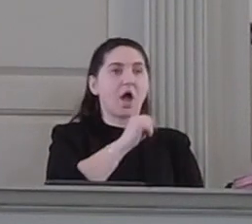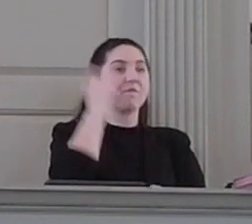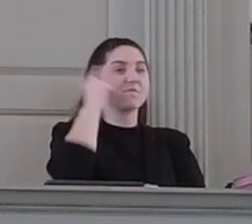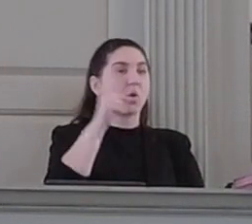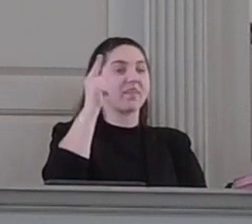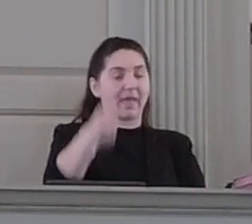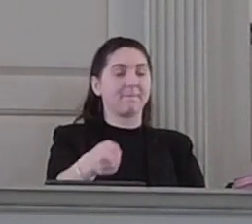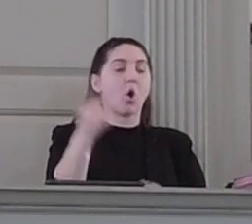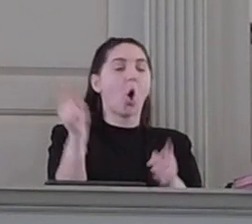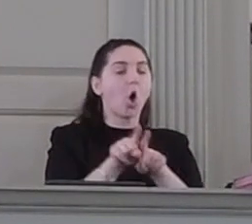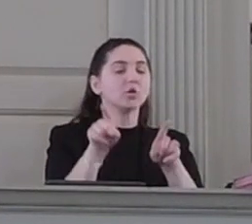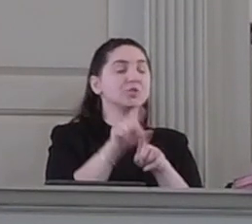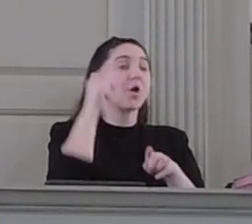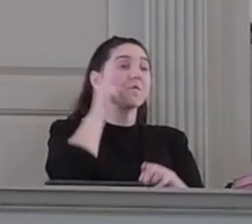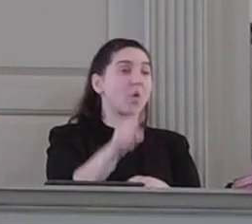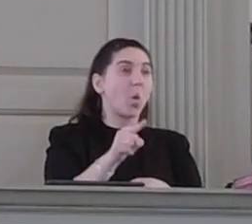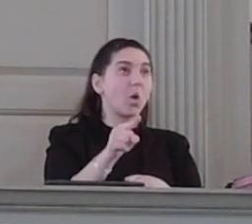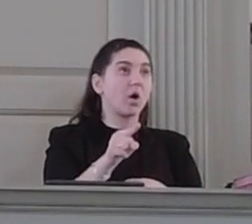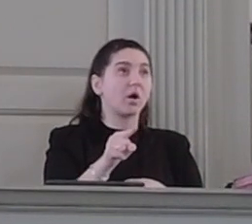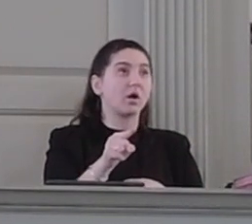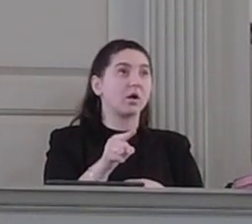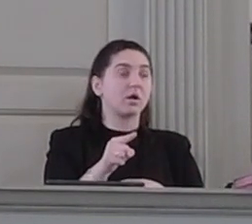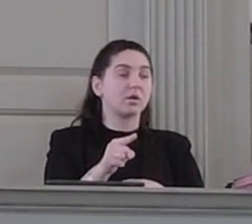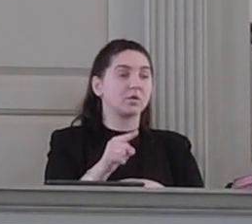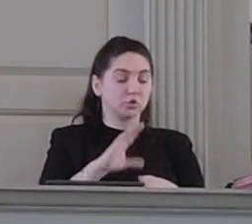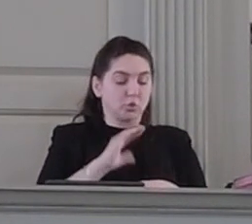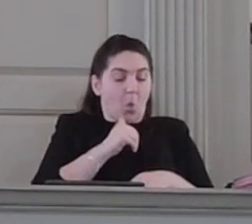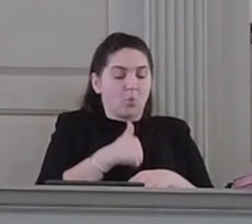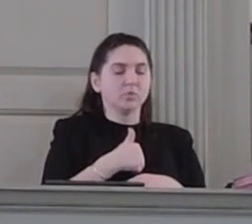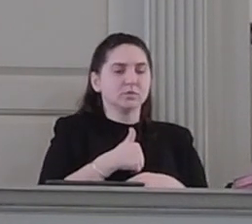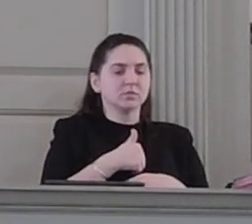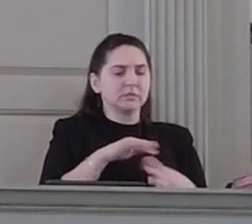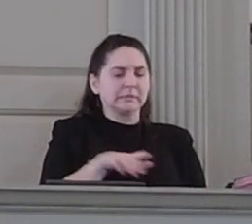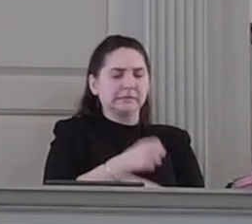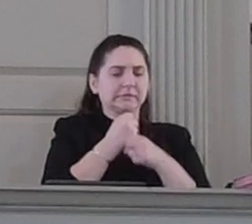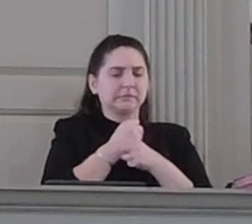It is also for the tired souls